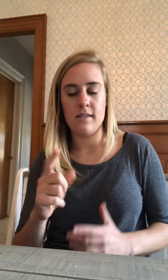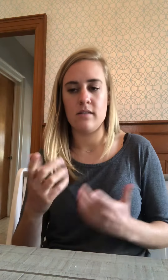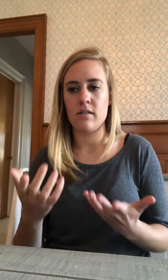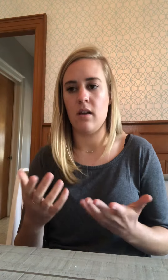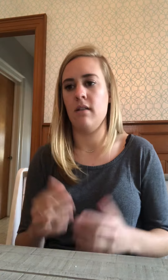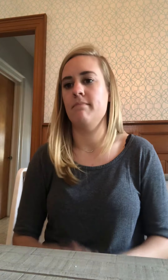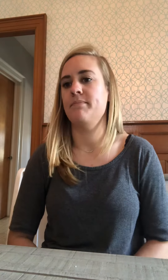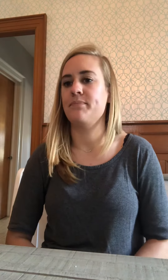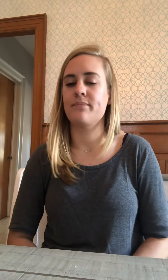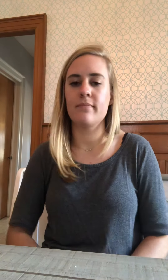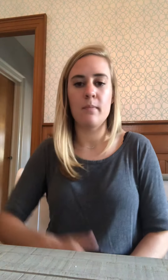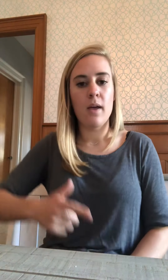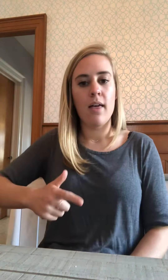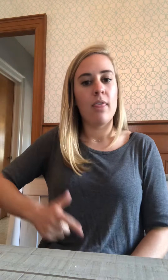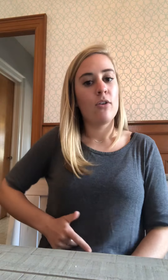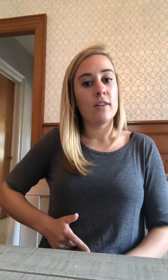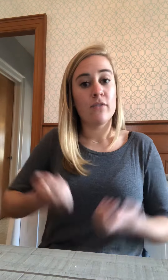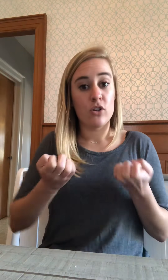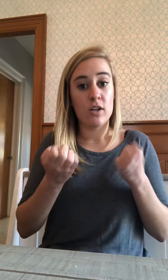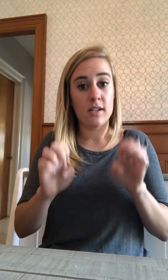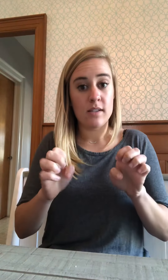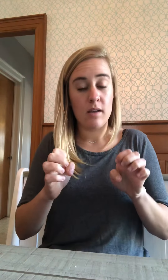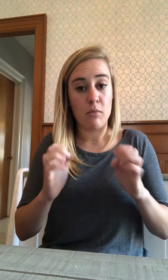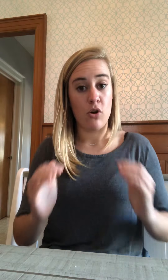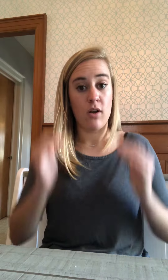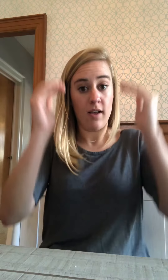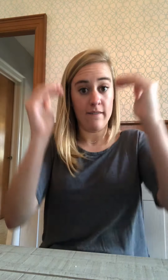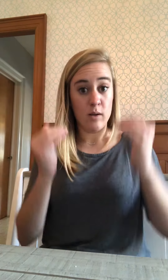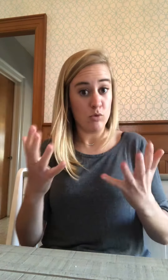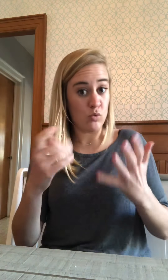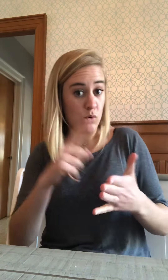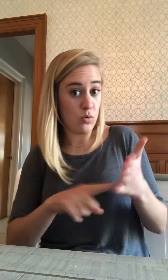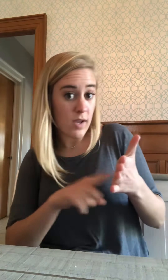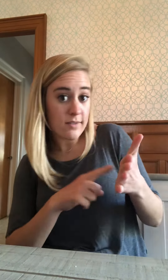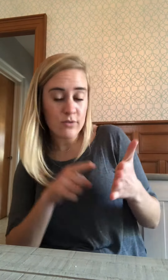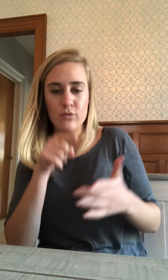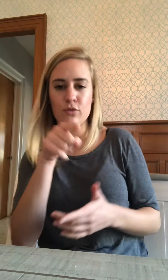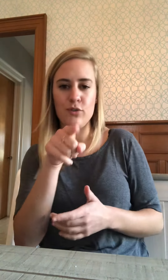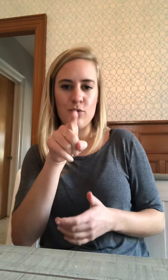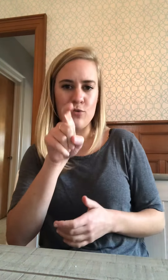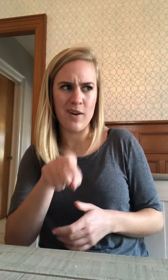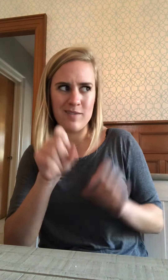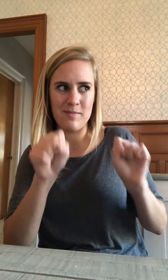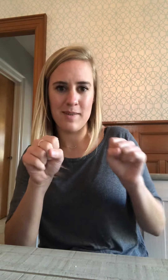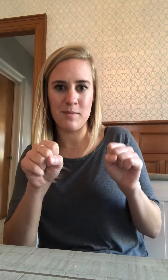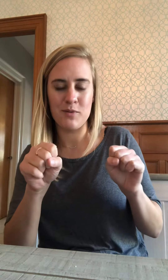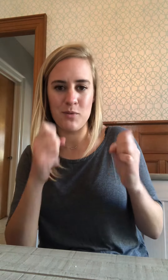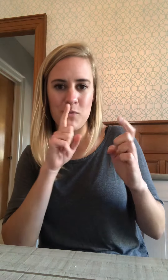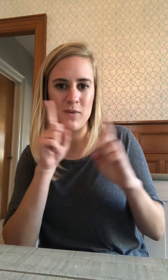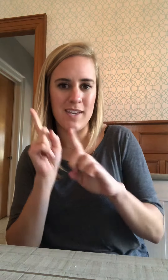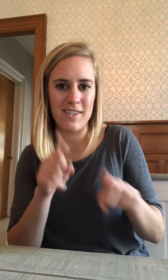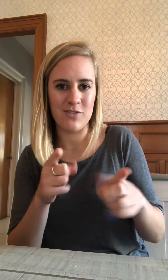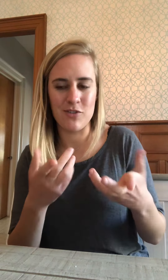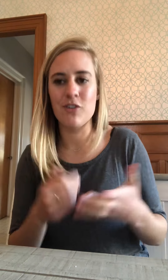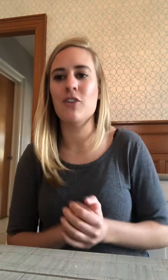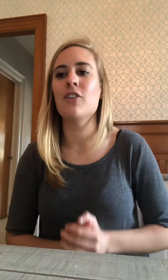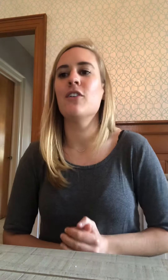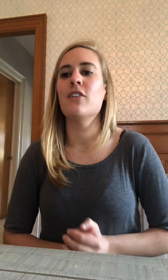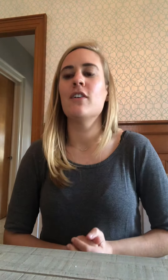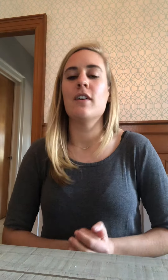their liver enzymes are elevated, you want us to cancel the case, and you have to have an answer to that question, okay? You need a CBC,